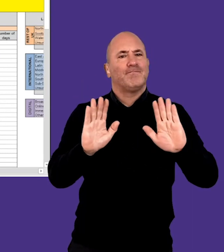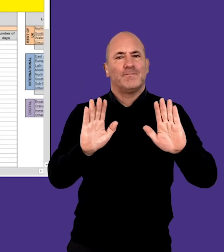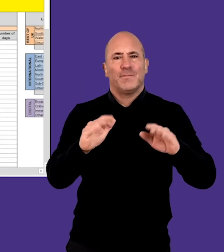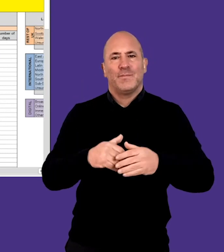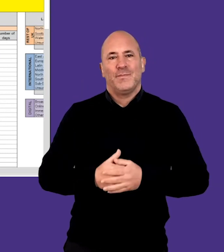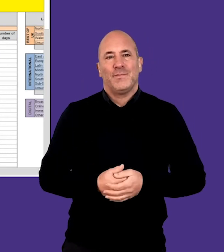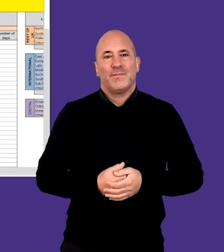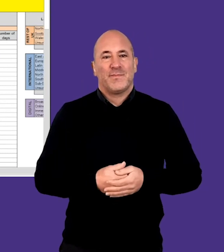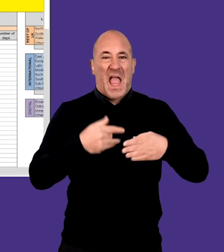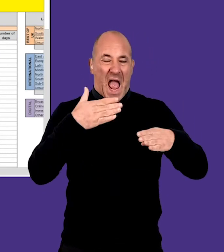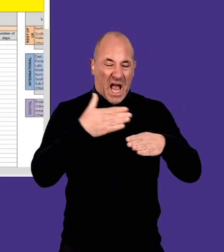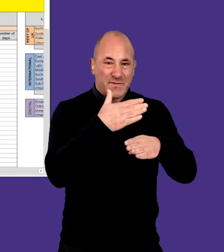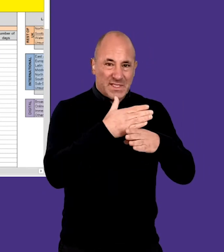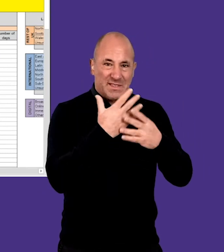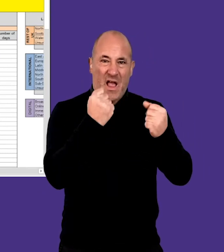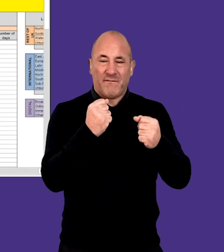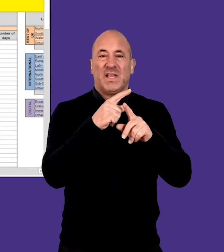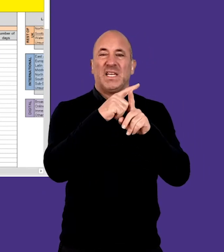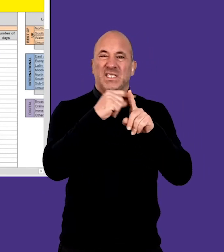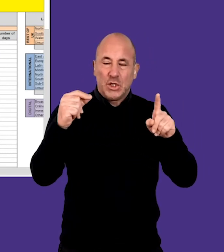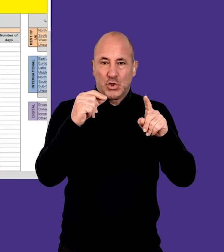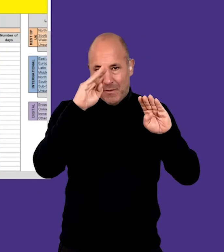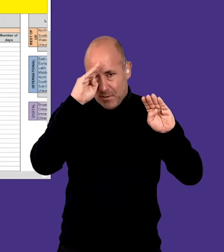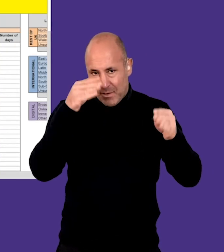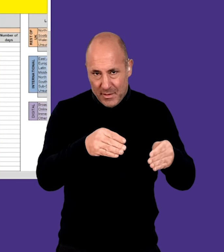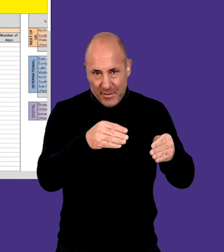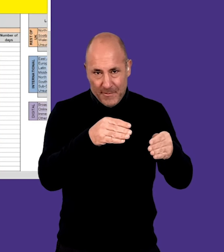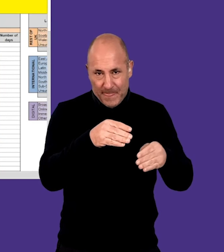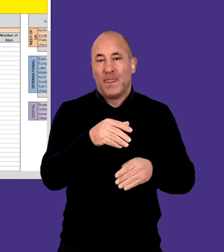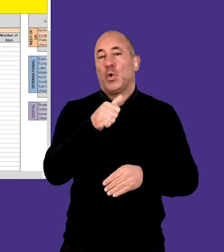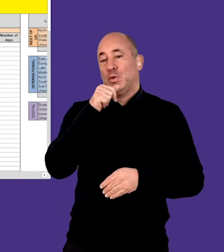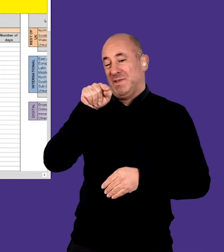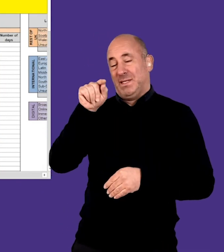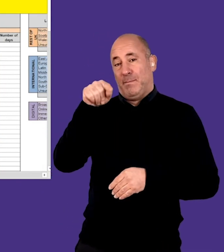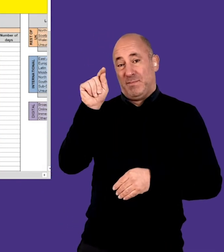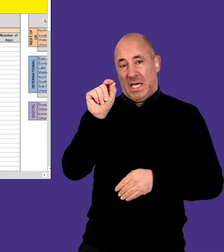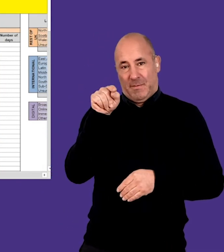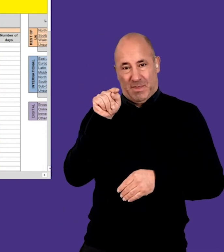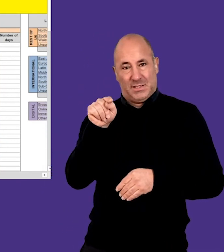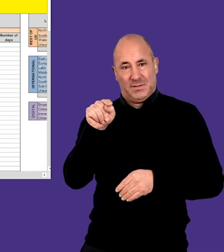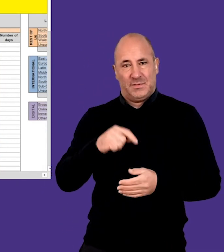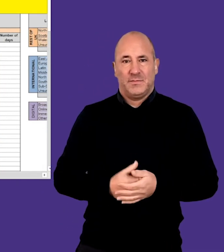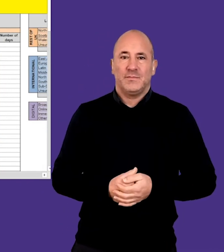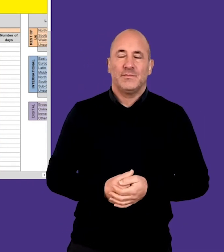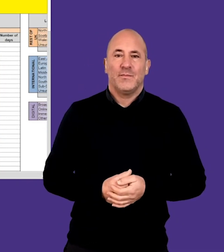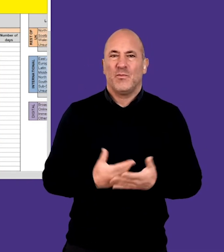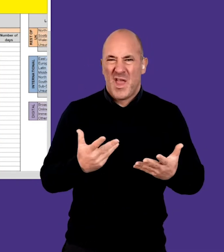this box for that example. For activities that include a digital aspect, then please use